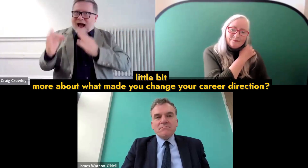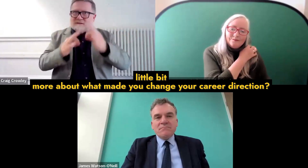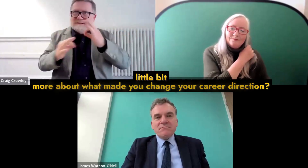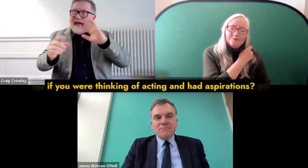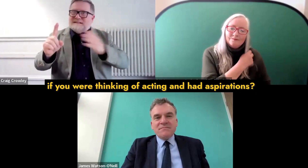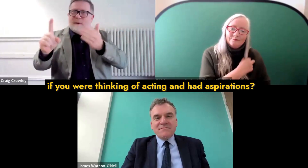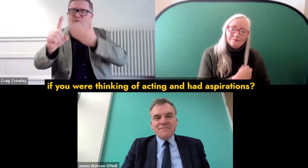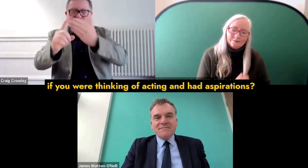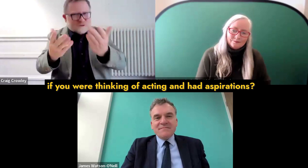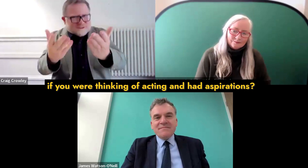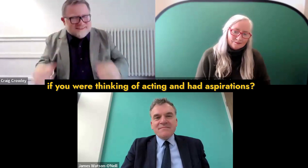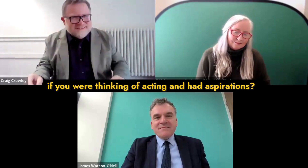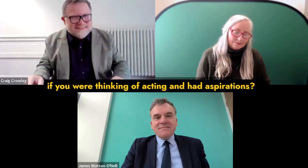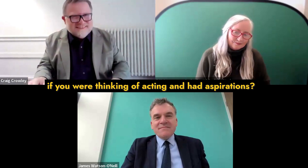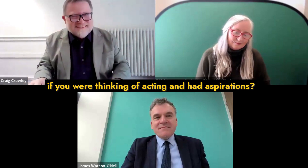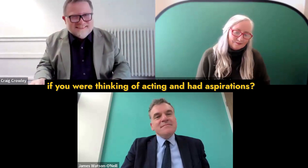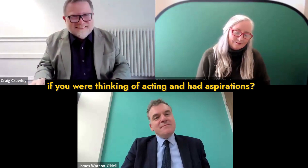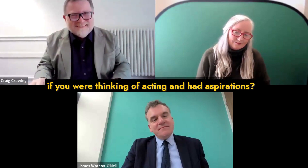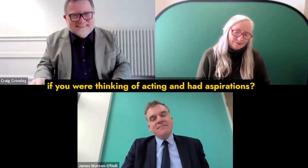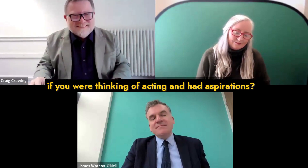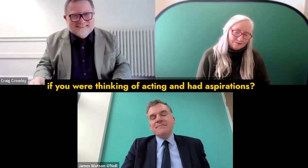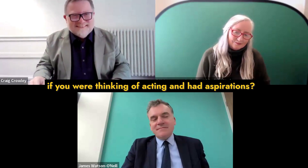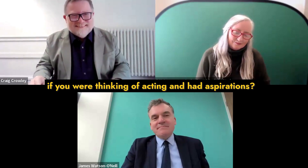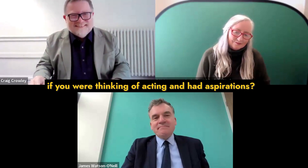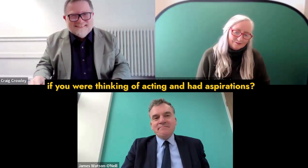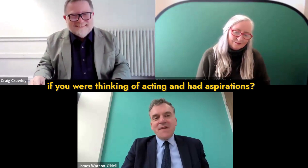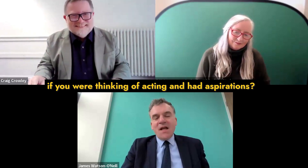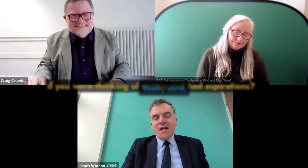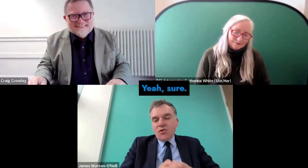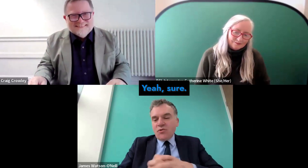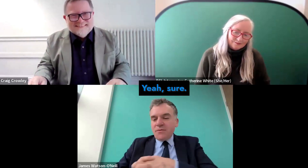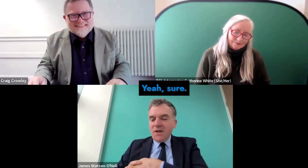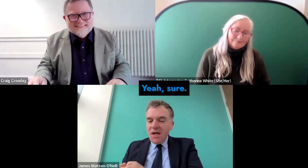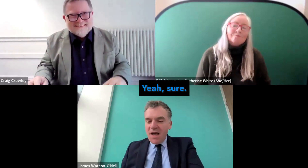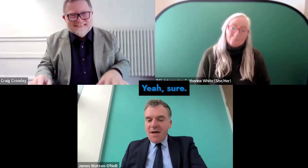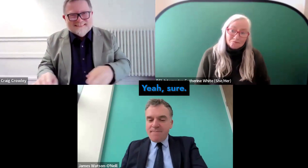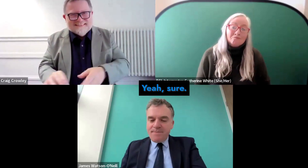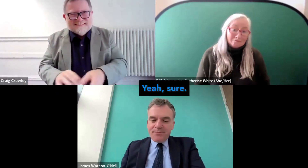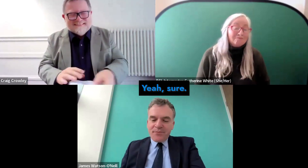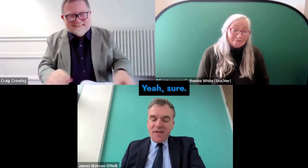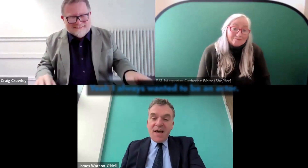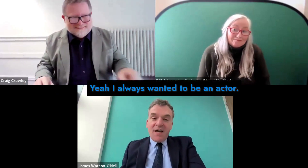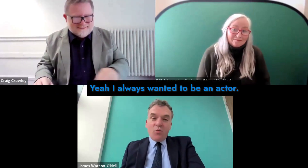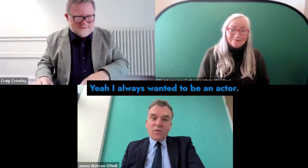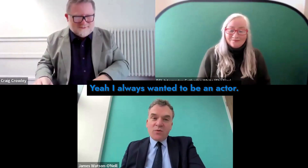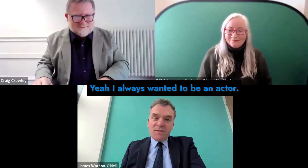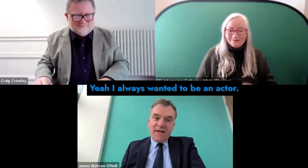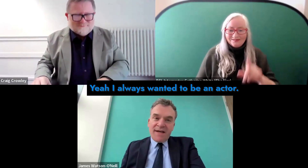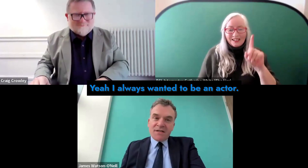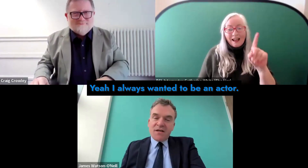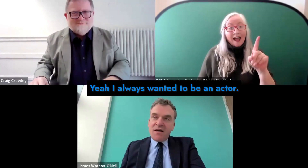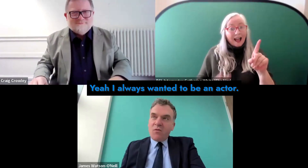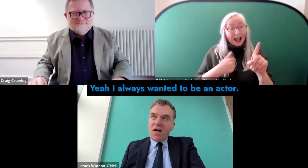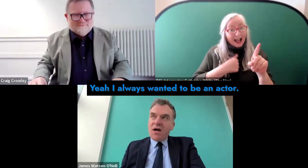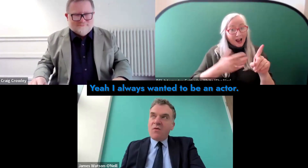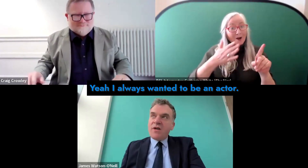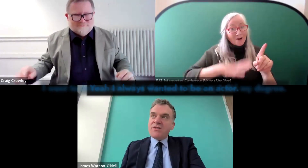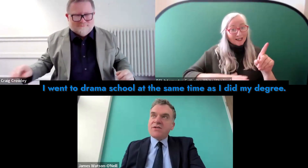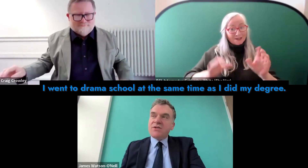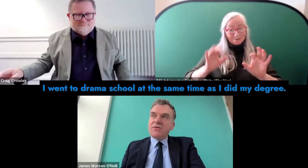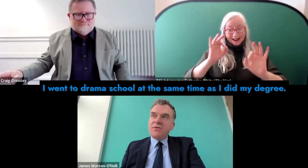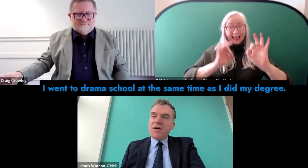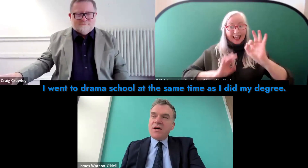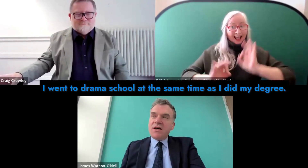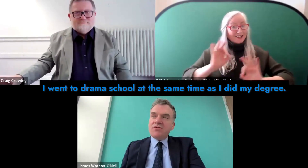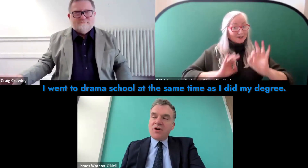career director if you were thinking of acting and had aspirations? Yeah, sure. Yeah, I always wanted to be an actor.